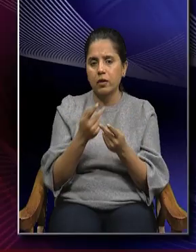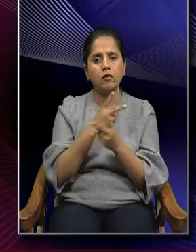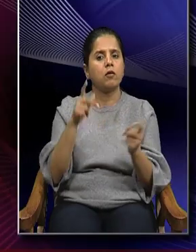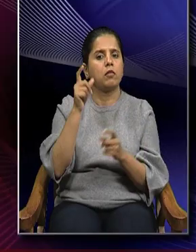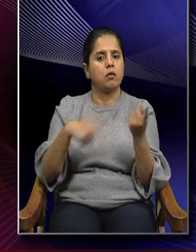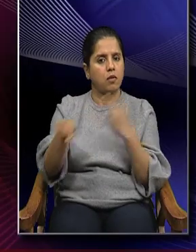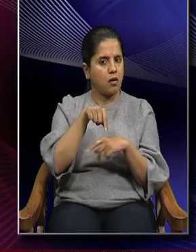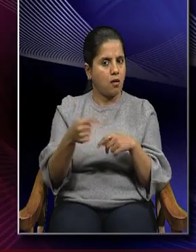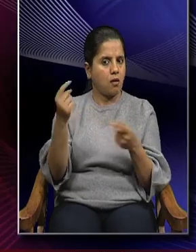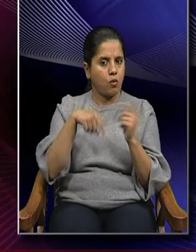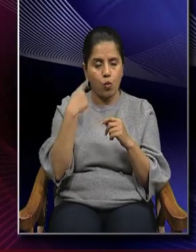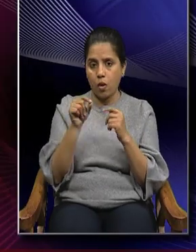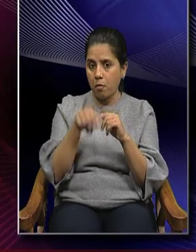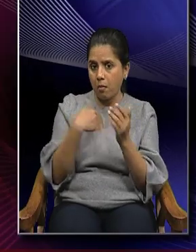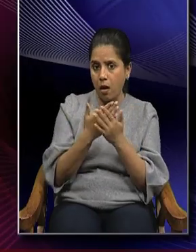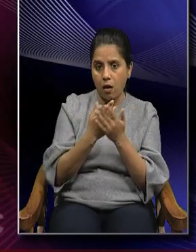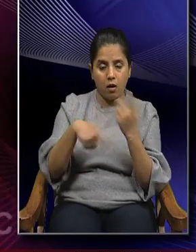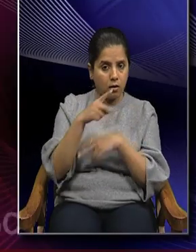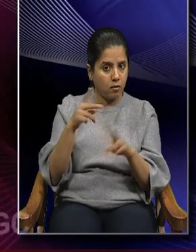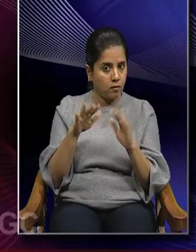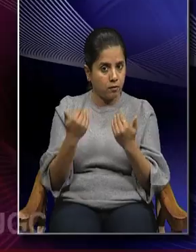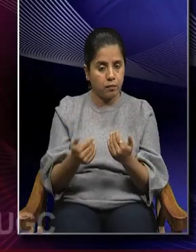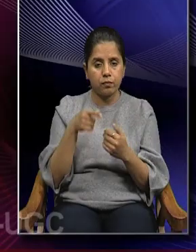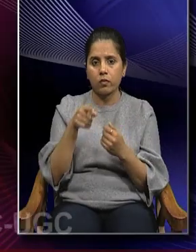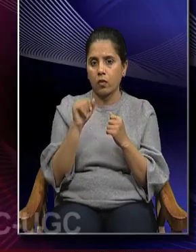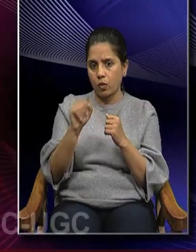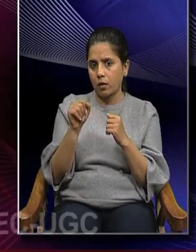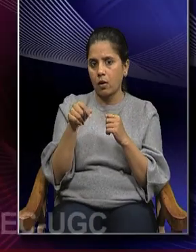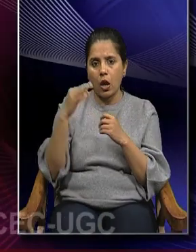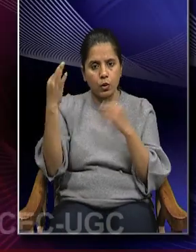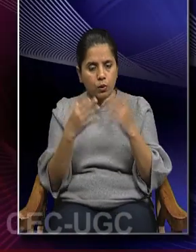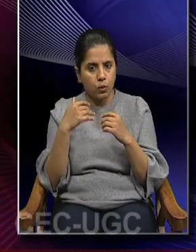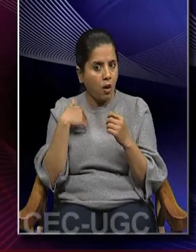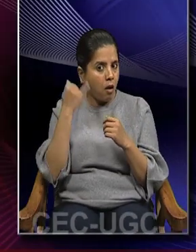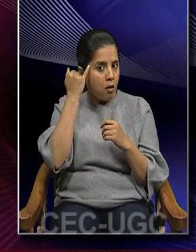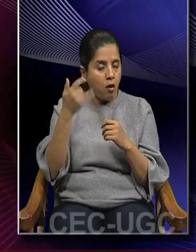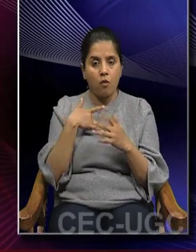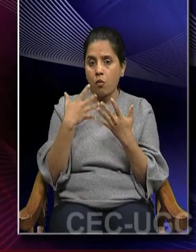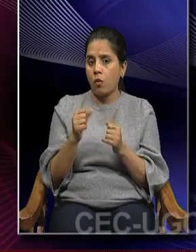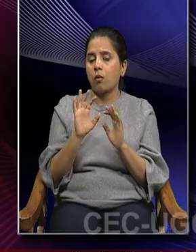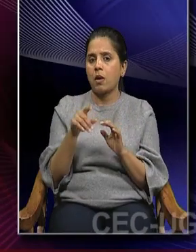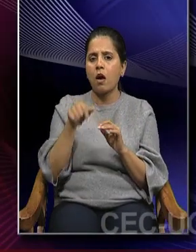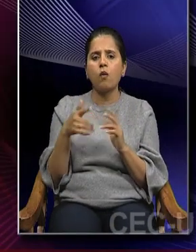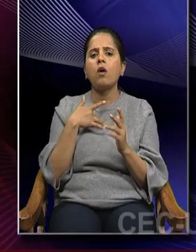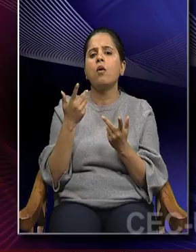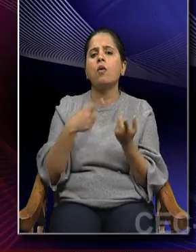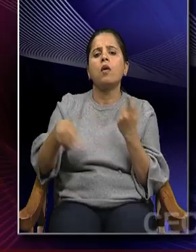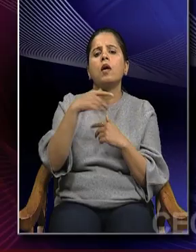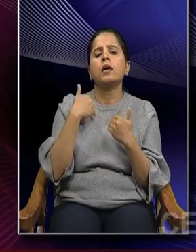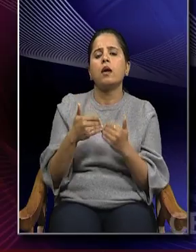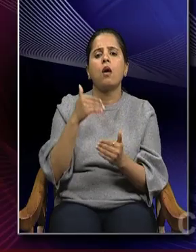people who participate in or begin using the new idea. So, in what manner we are going